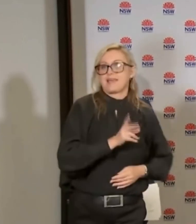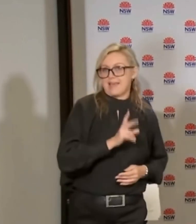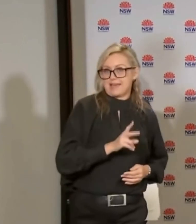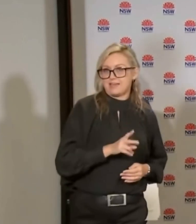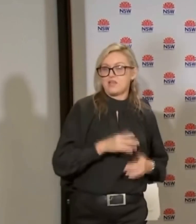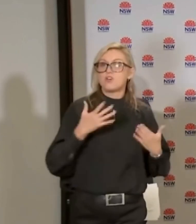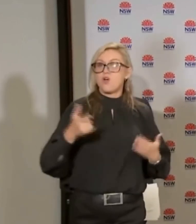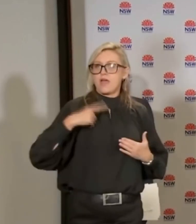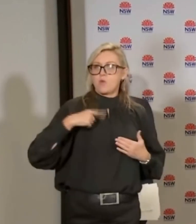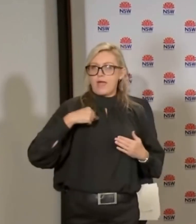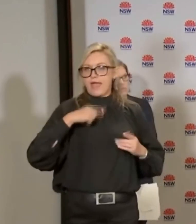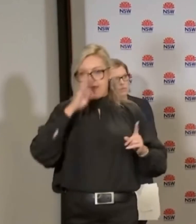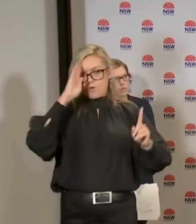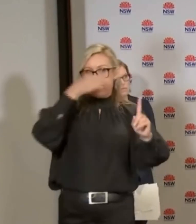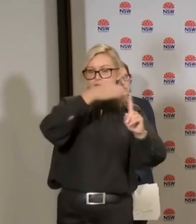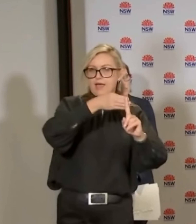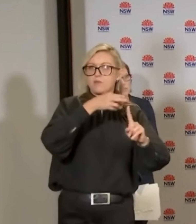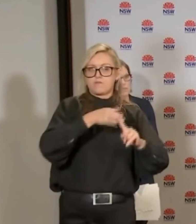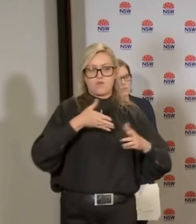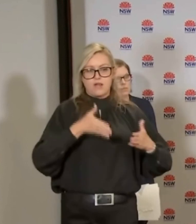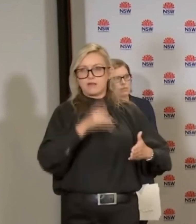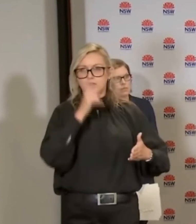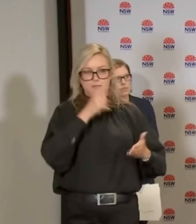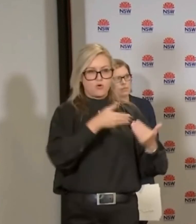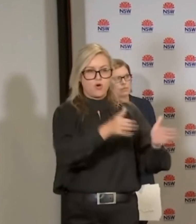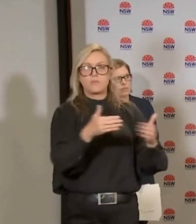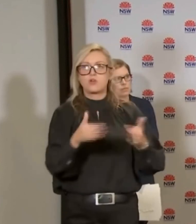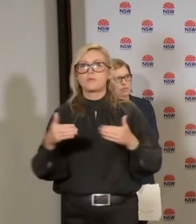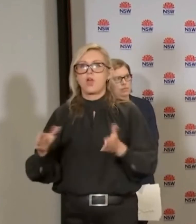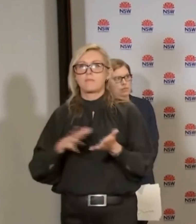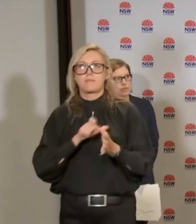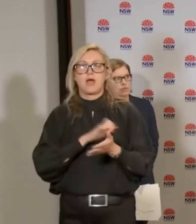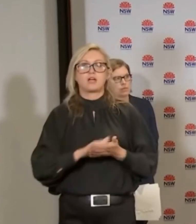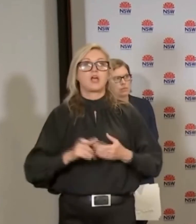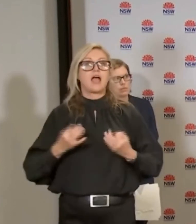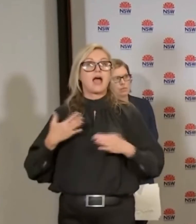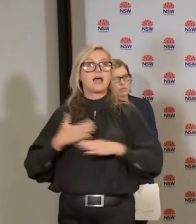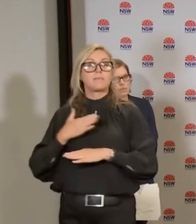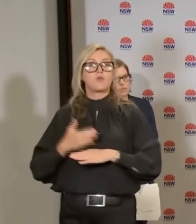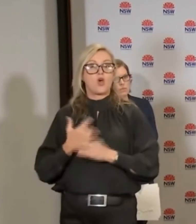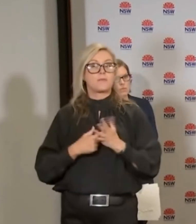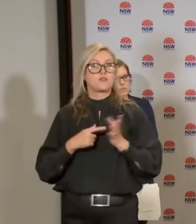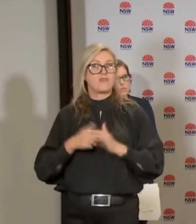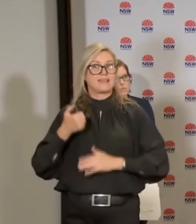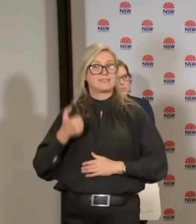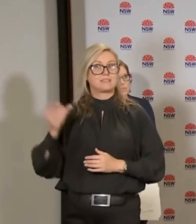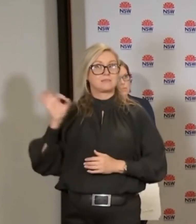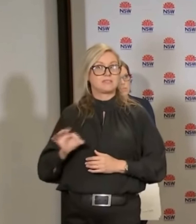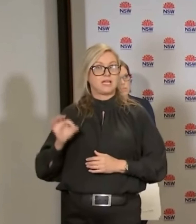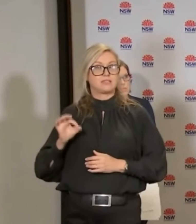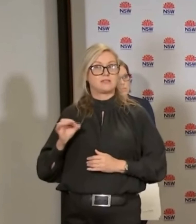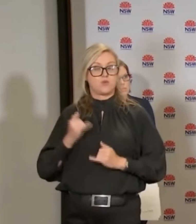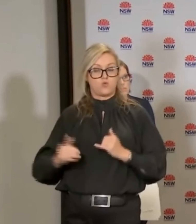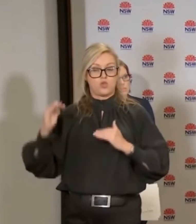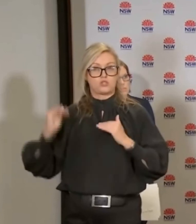think that bodes very, very well for the people of New South Wales. Our unemployment rate's at 6%. It's the lowest in mainland Australia.